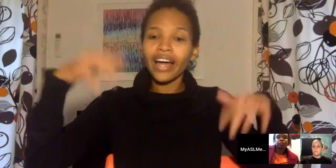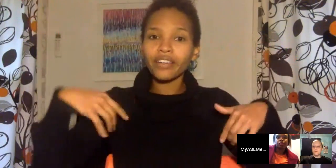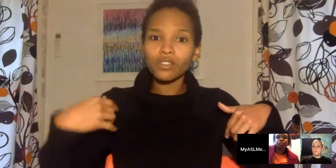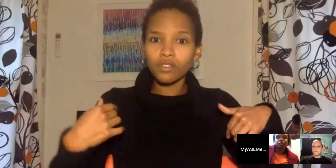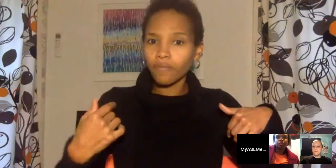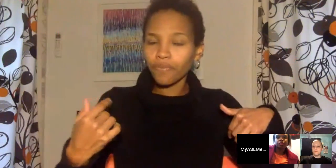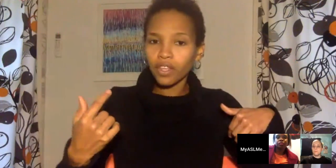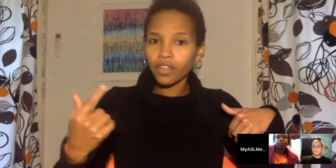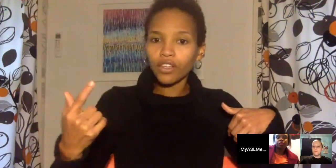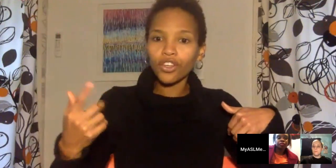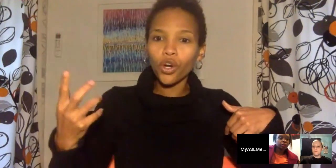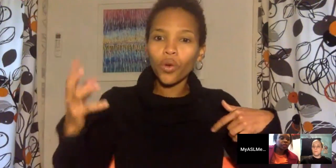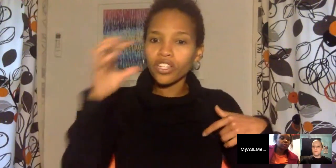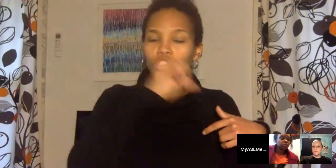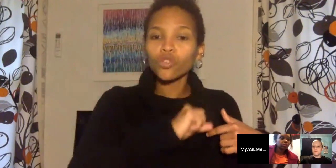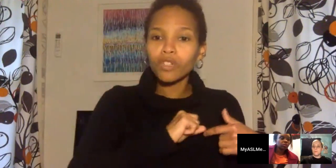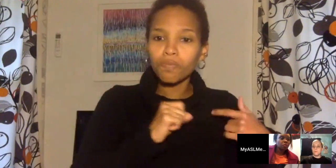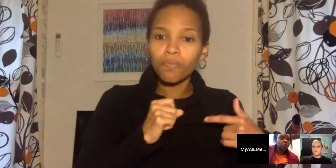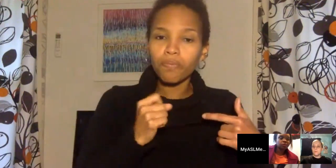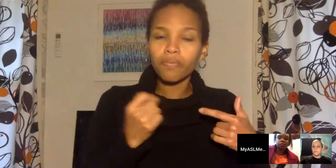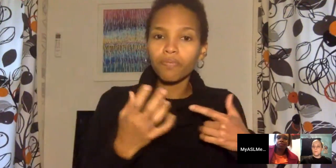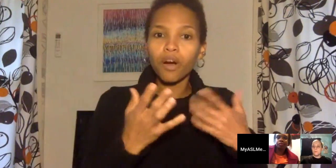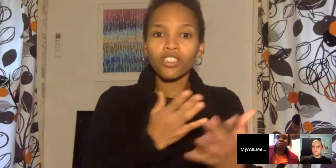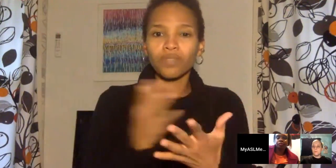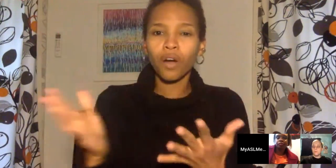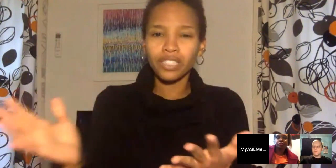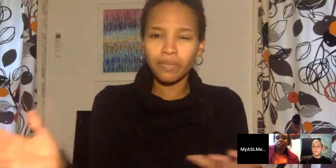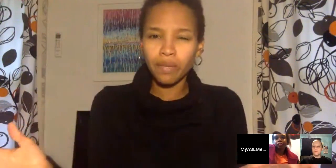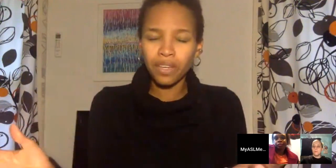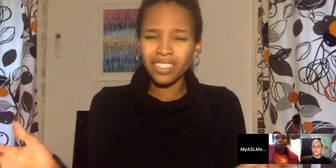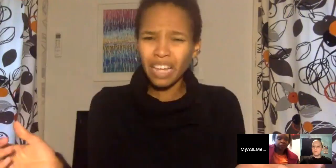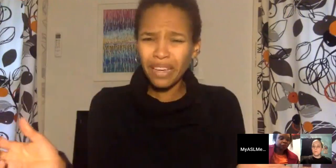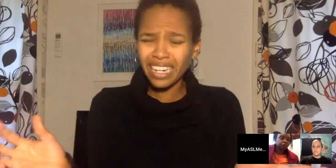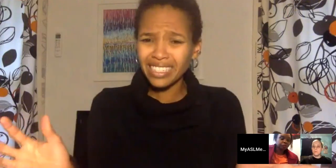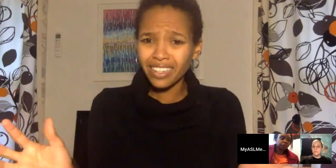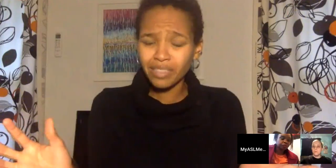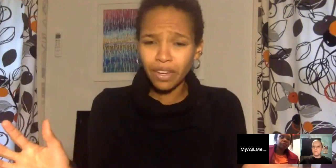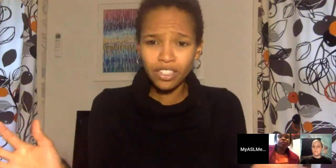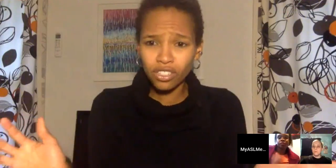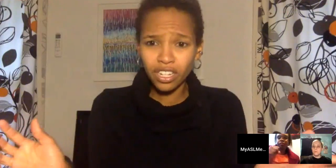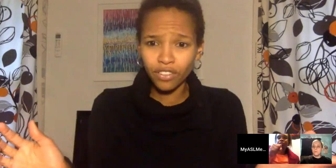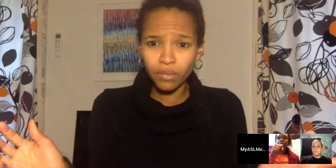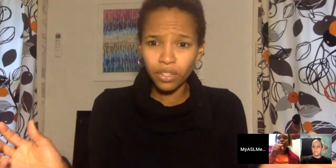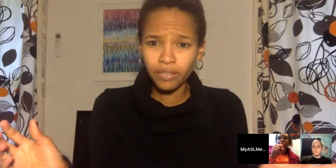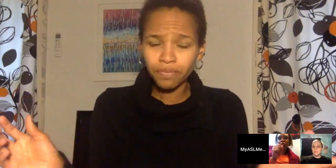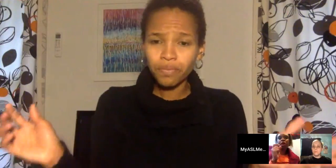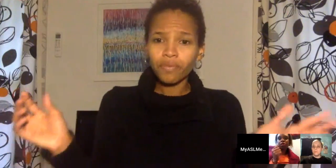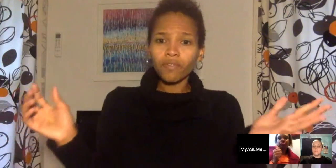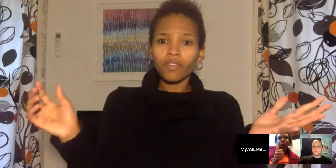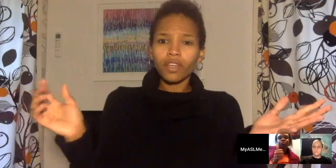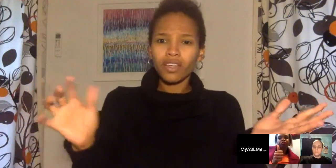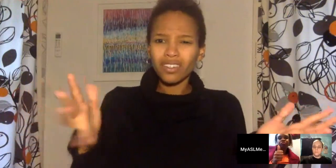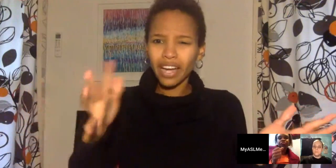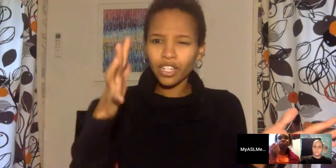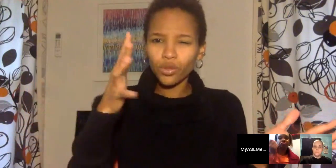find, you know, what assumed parts of the process might be. Does that make any sense? Am I just like rambling? Kind of, sort